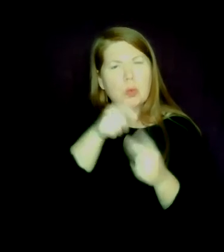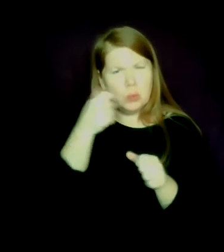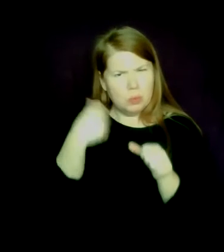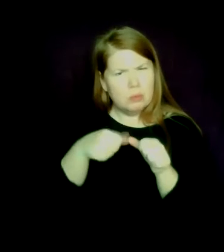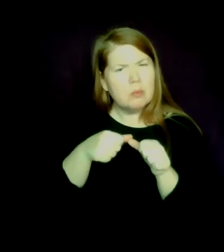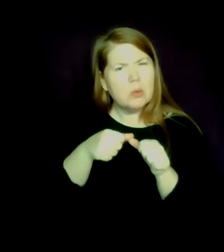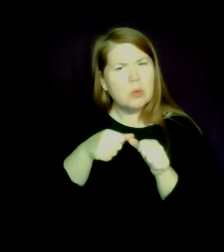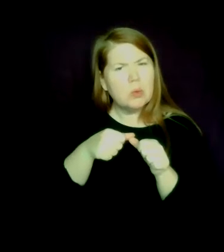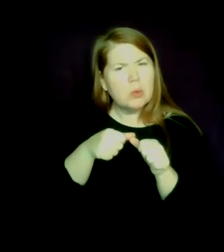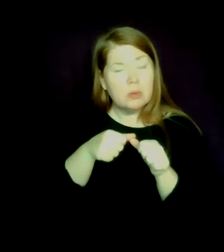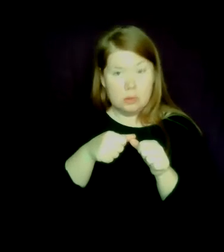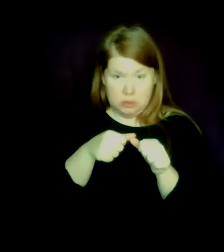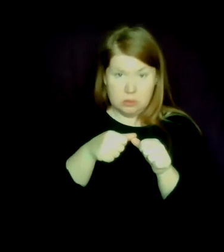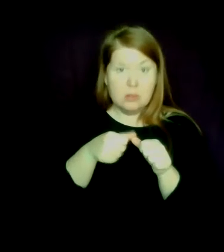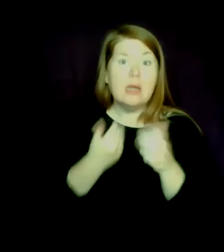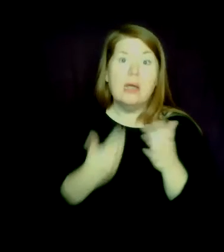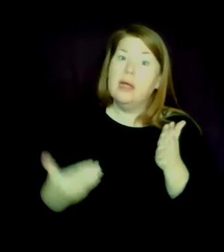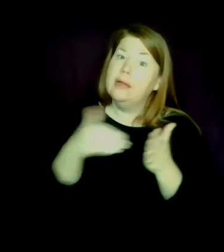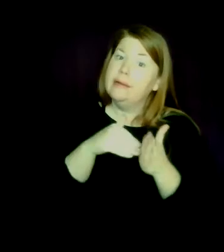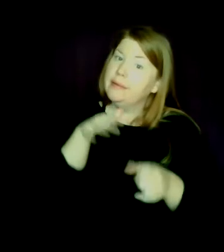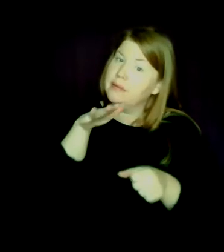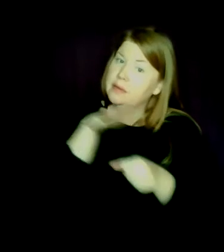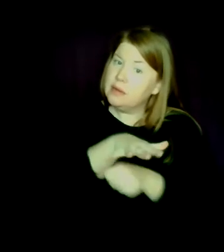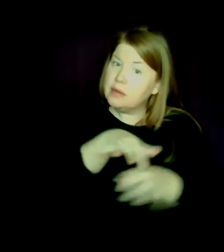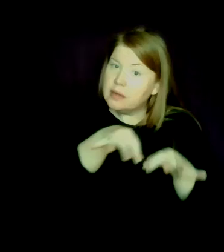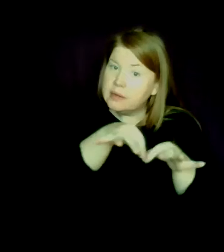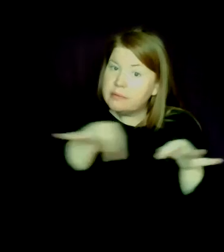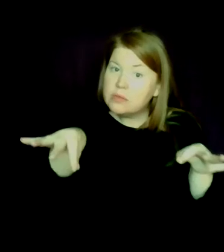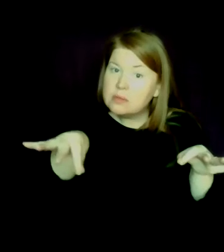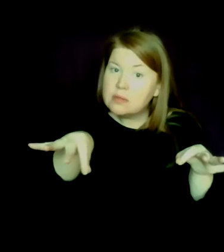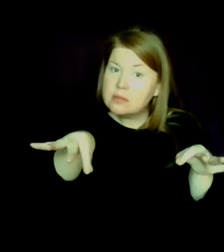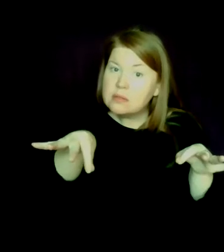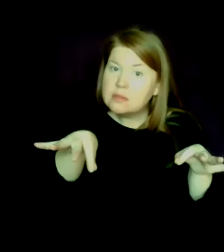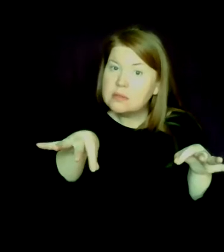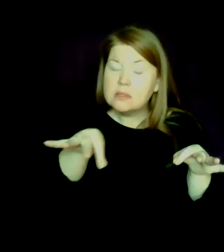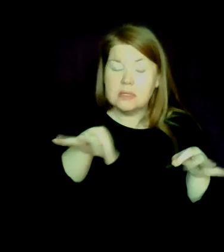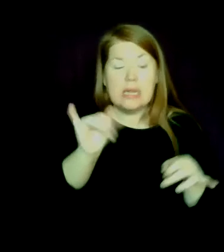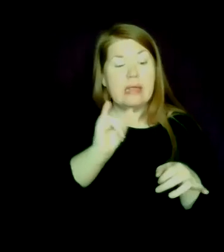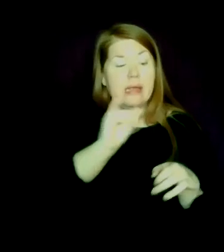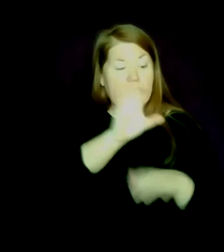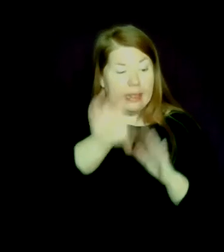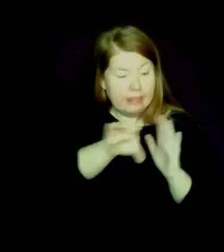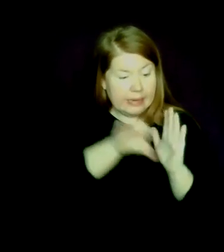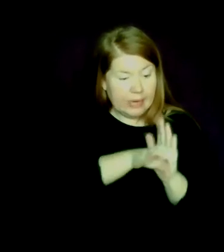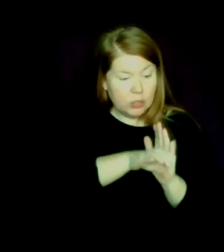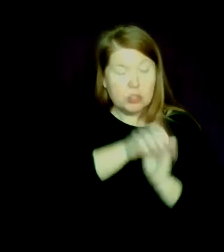story? So remember, we're going to use a full sentence. The characters in the story